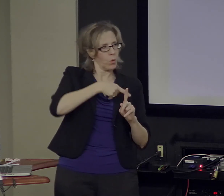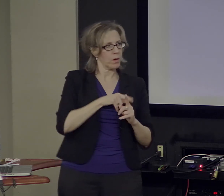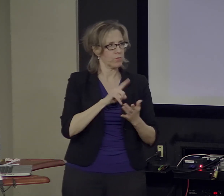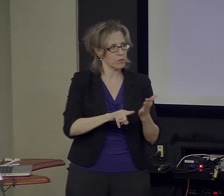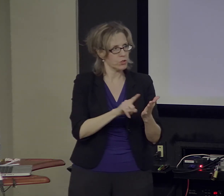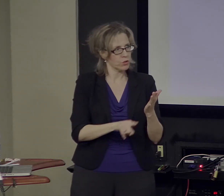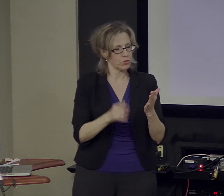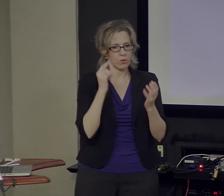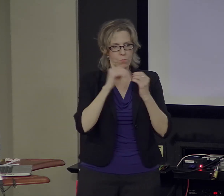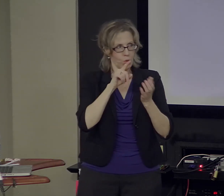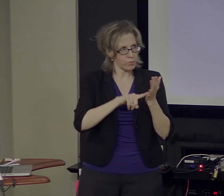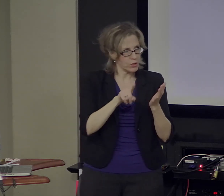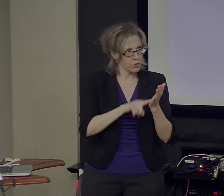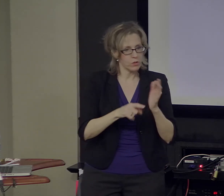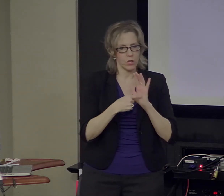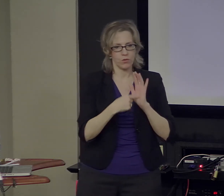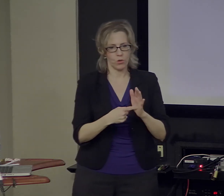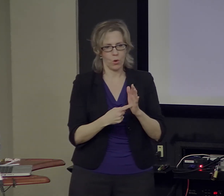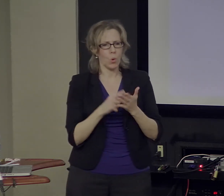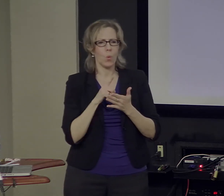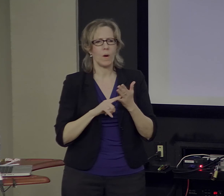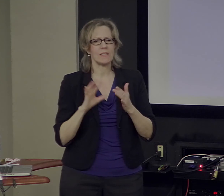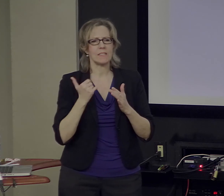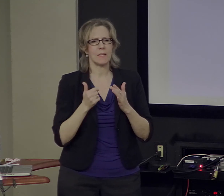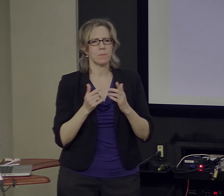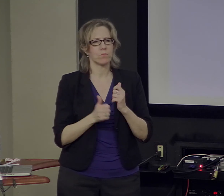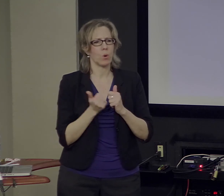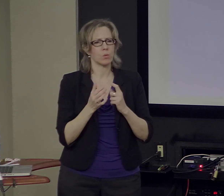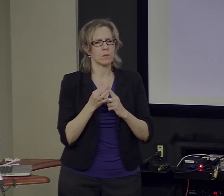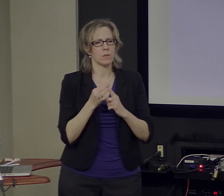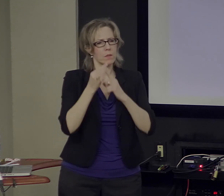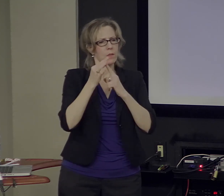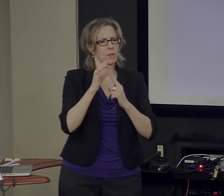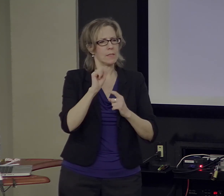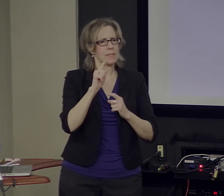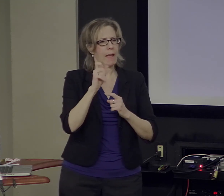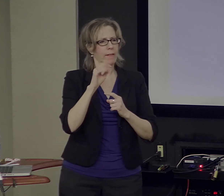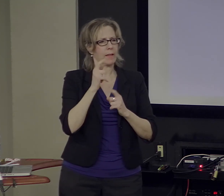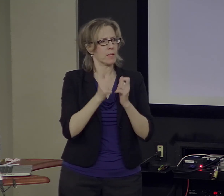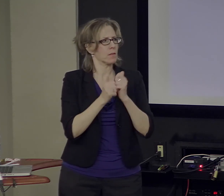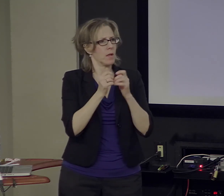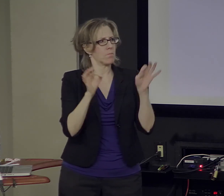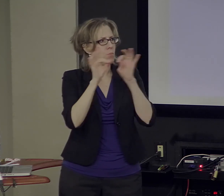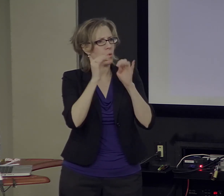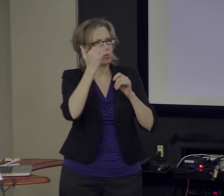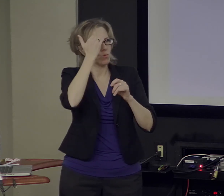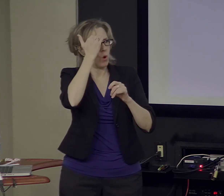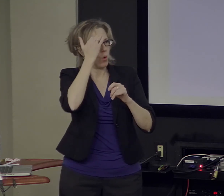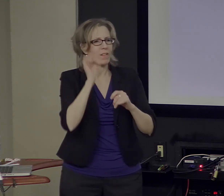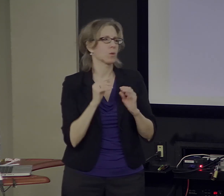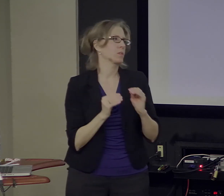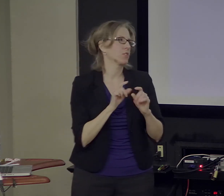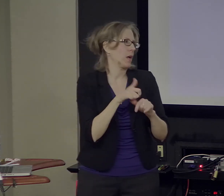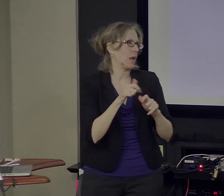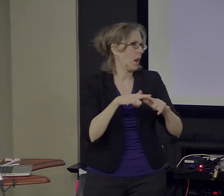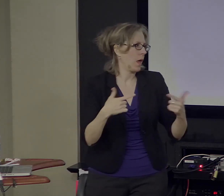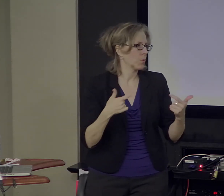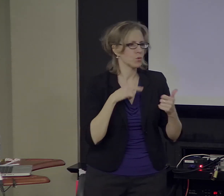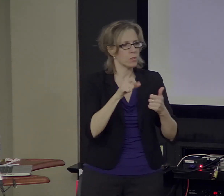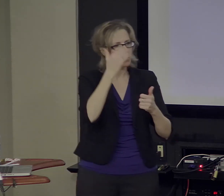And I think that goes back again to the need for more research. What is the most salient, most